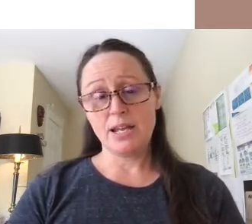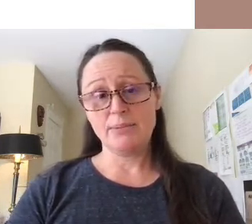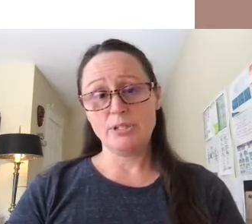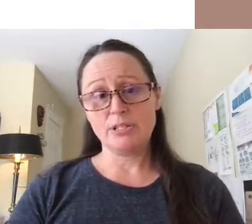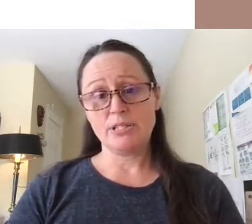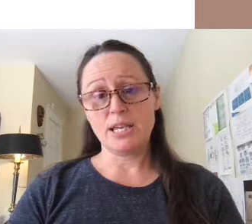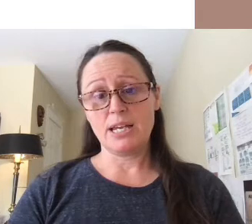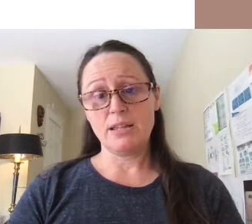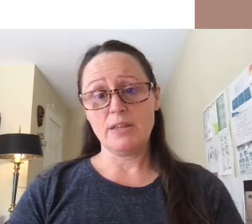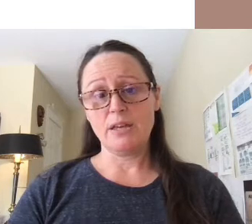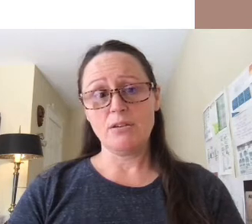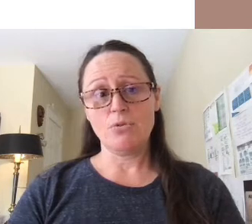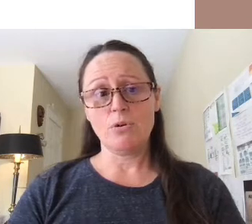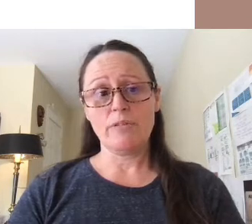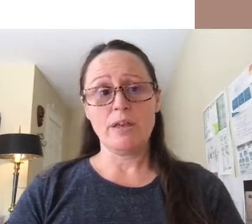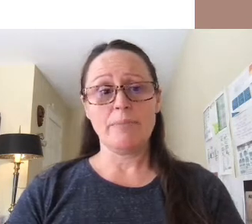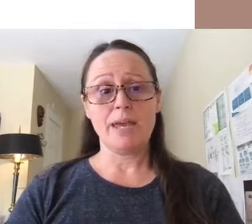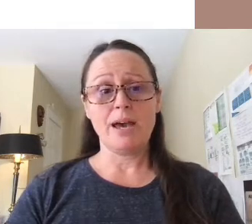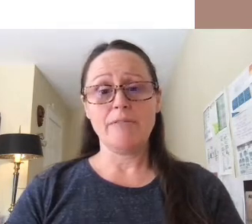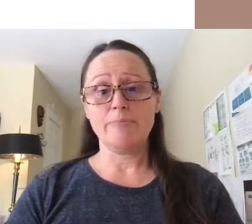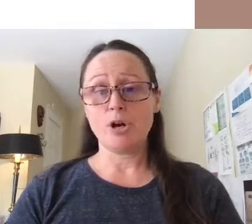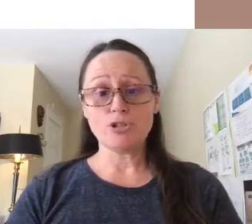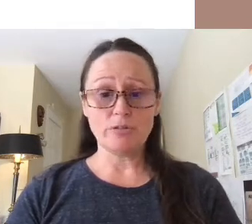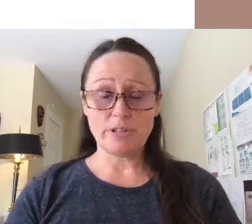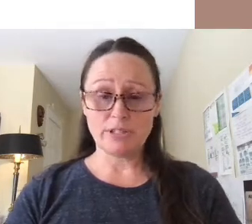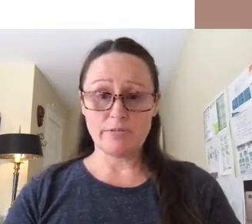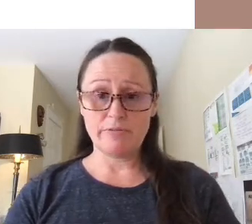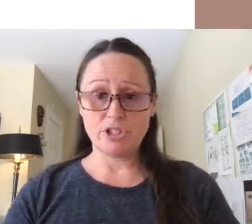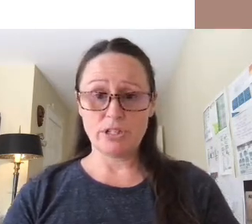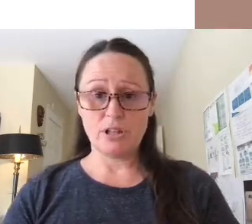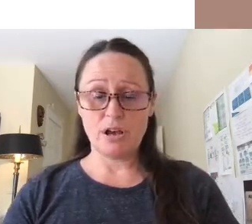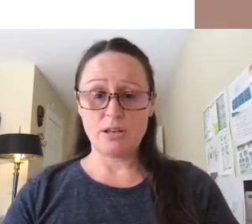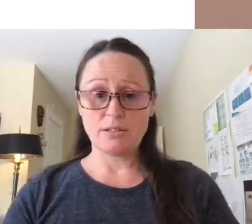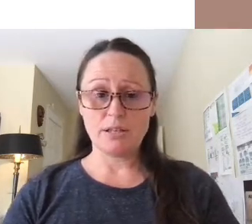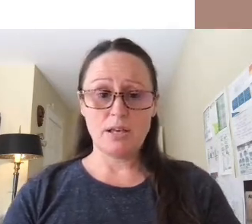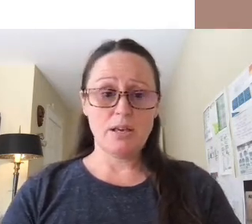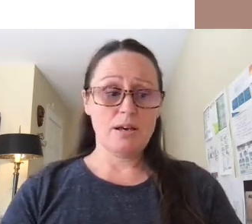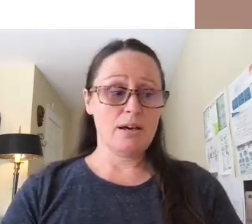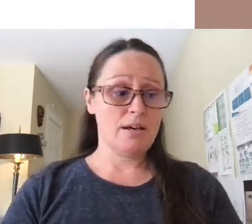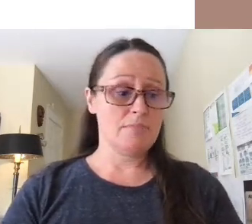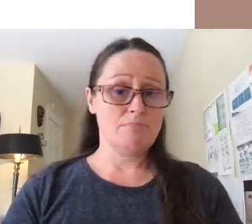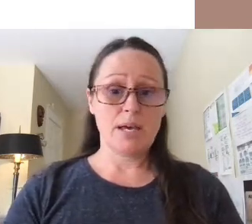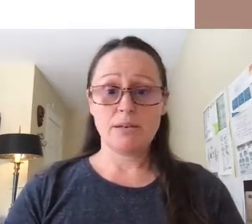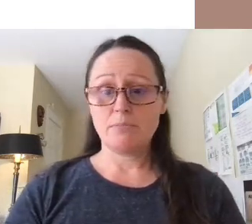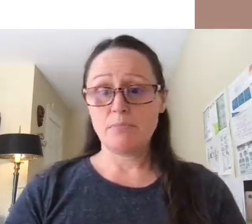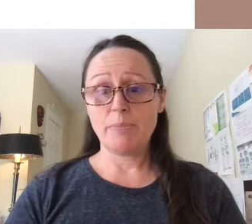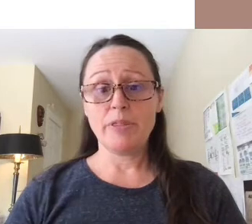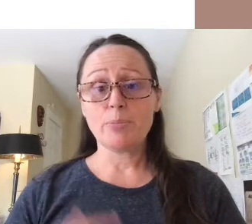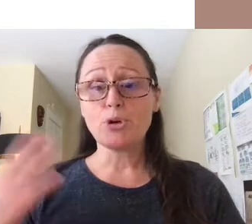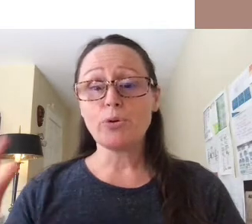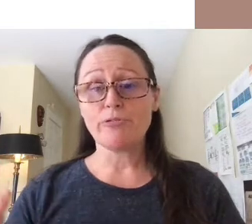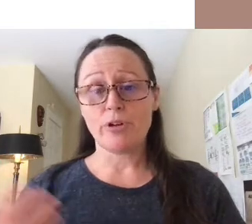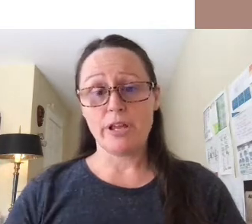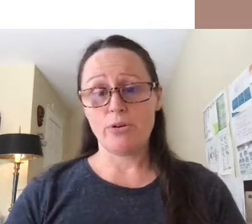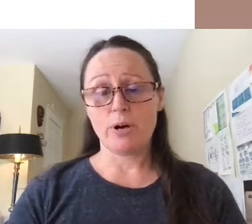able to see anything, or they may have partial vision loss. Maybe their periphery, or